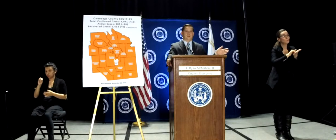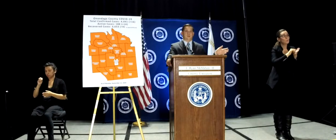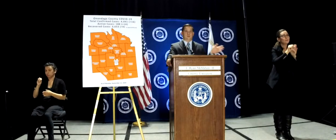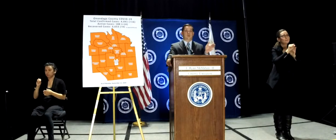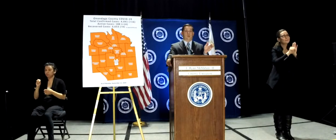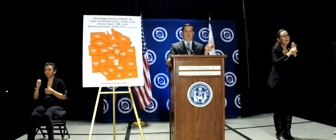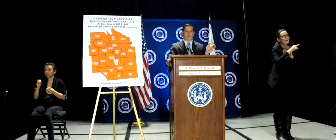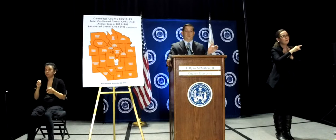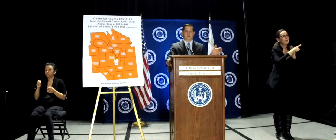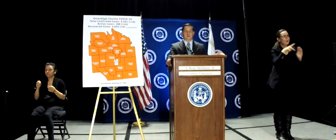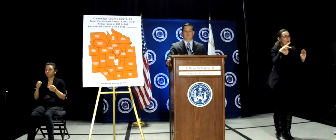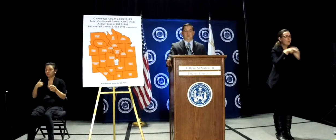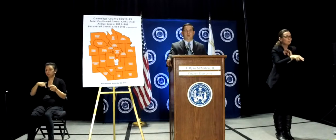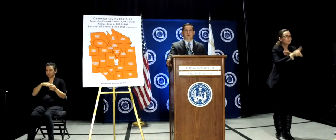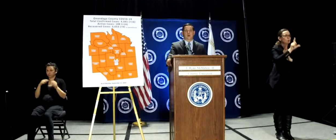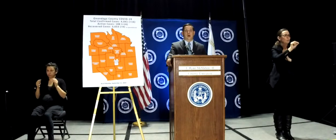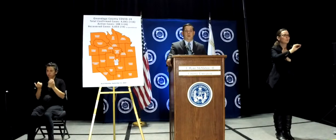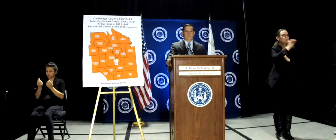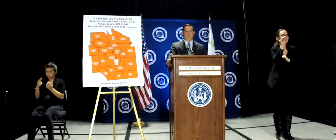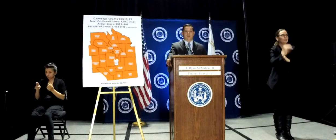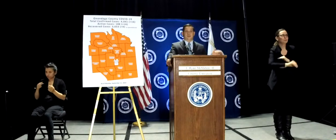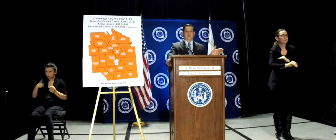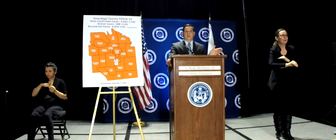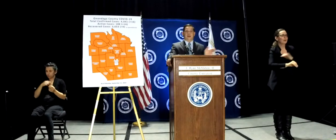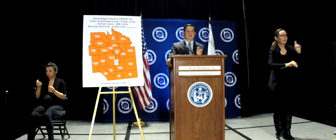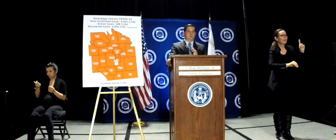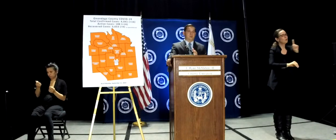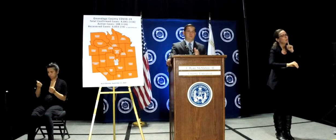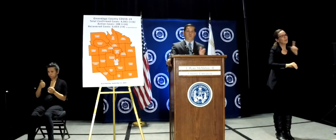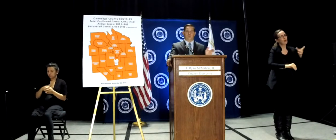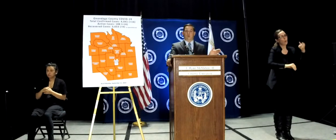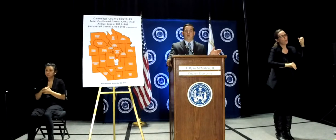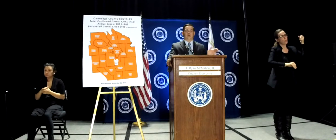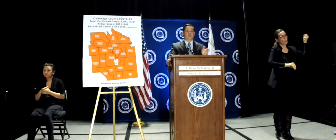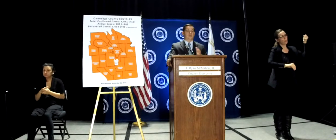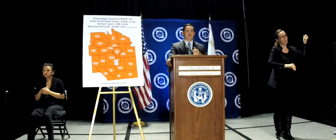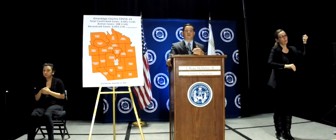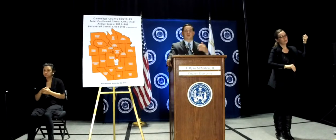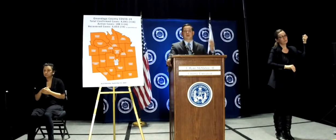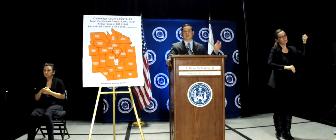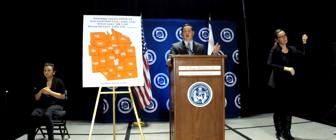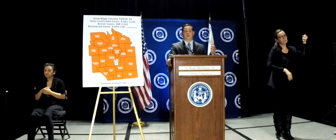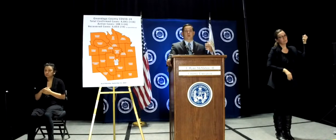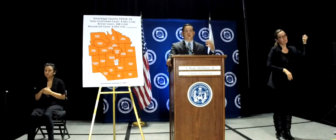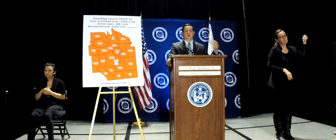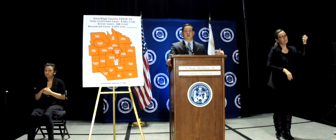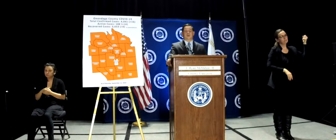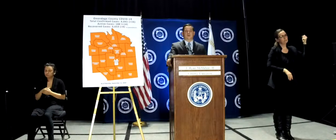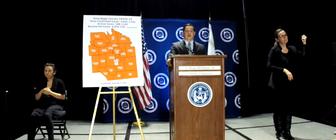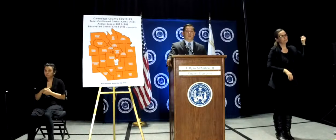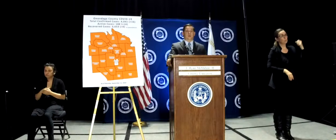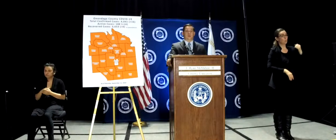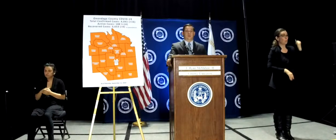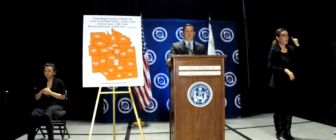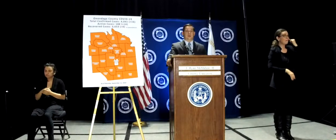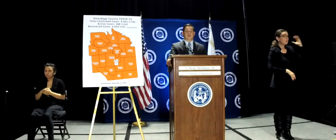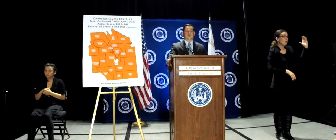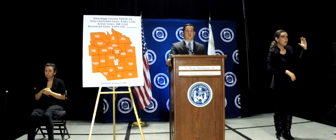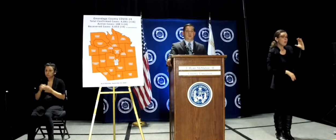aid that normally we've received. We anticipate that to be real, even if there is help, because I